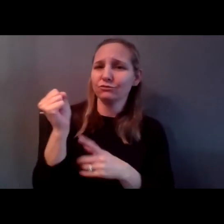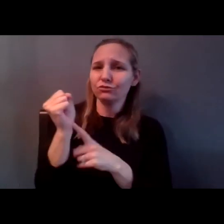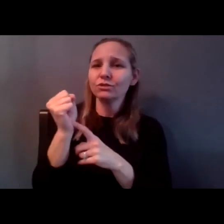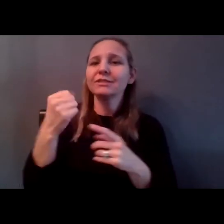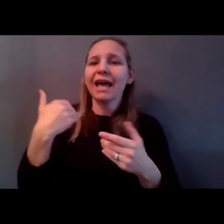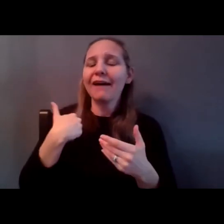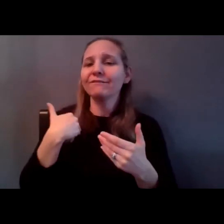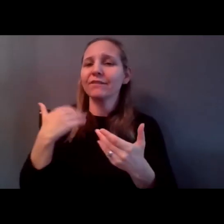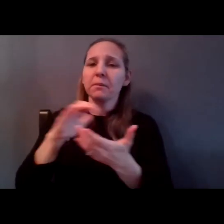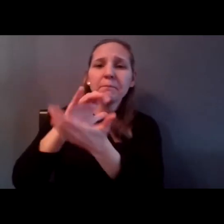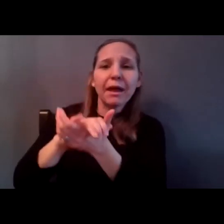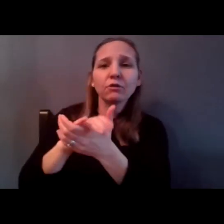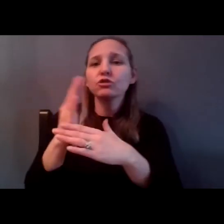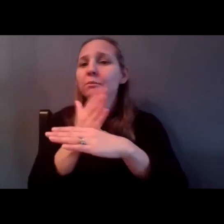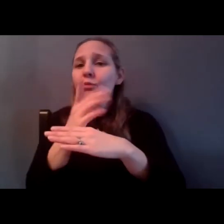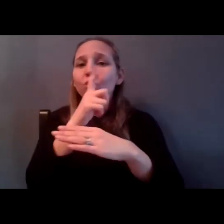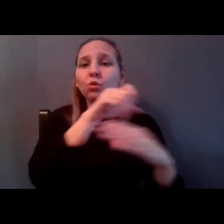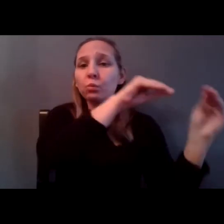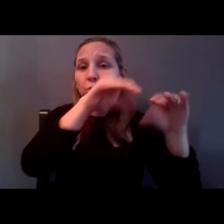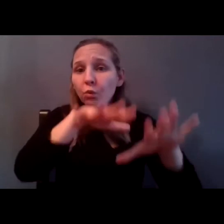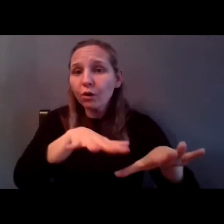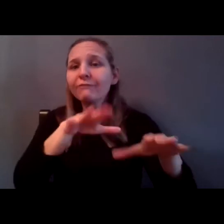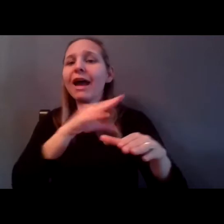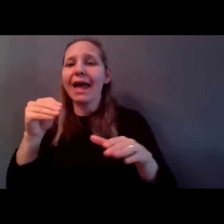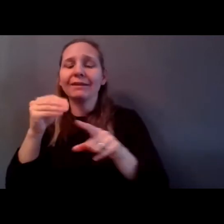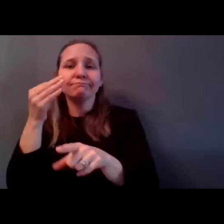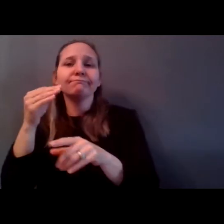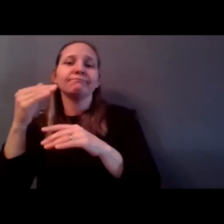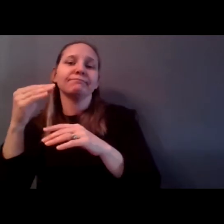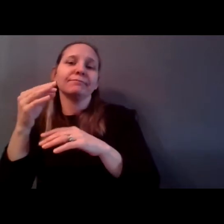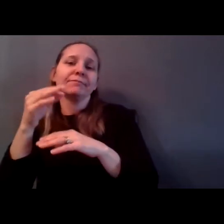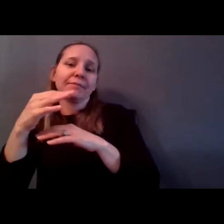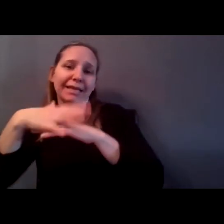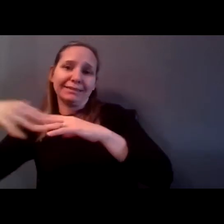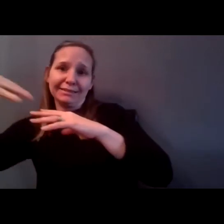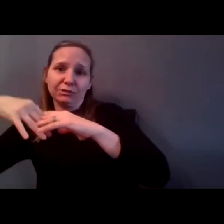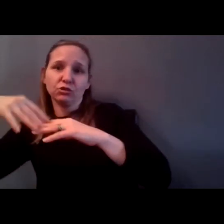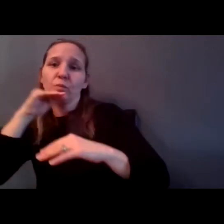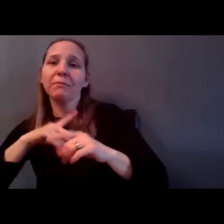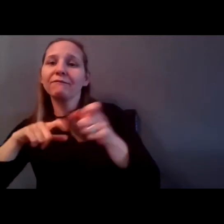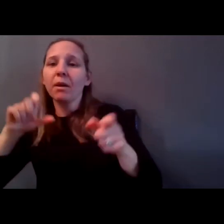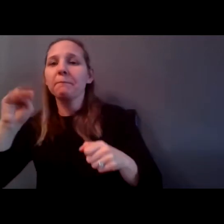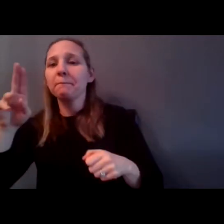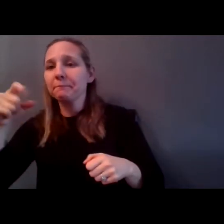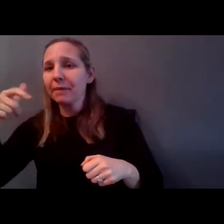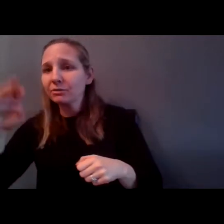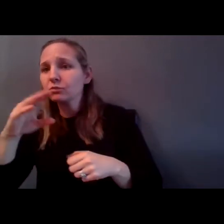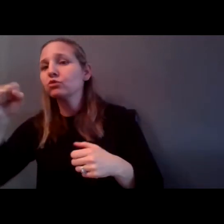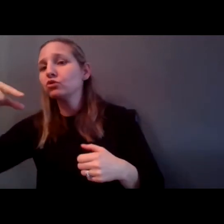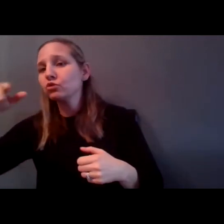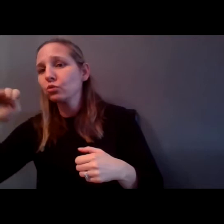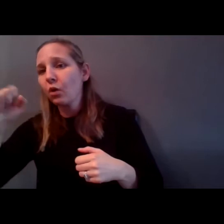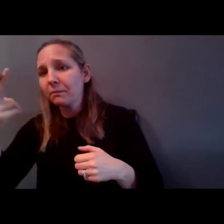intermarriages between settlers and our Indigenous women from the Musqueam and Squamish, notably Portuguese